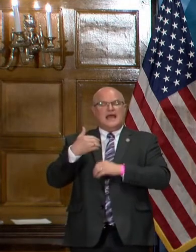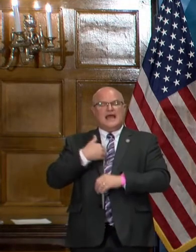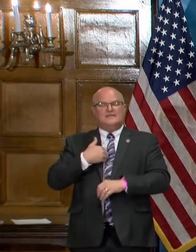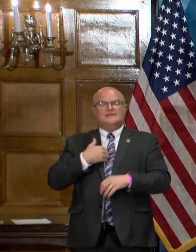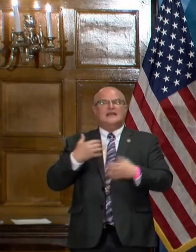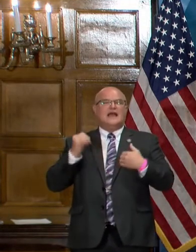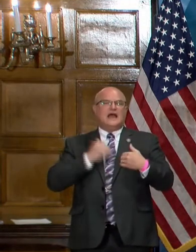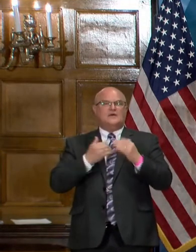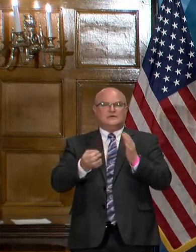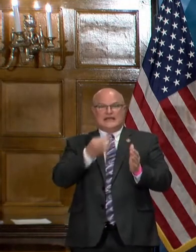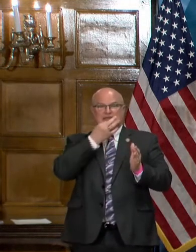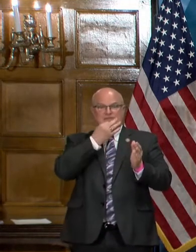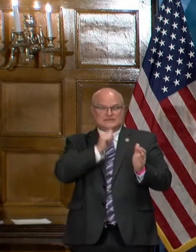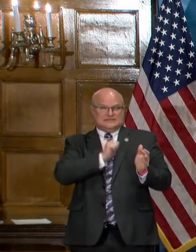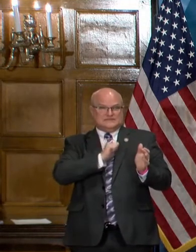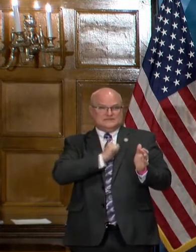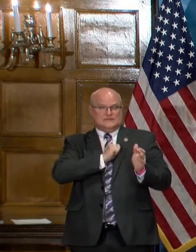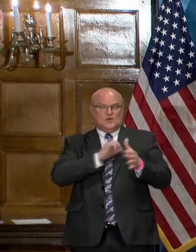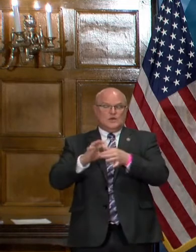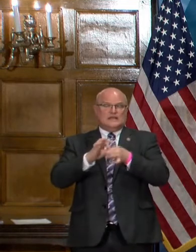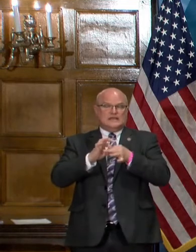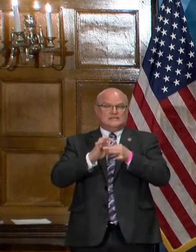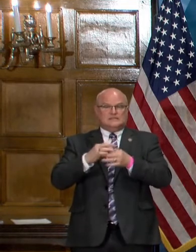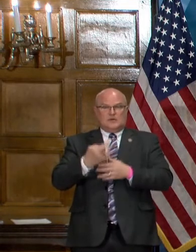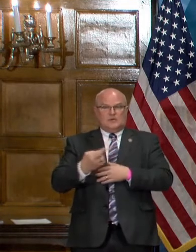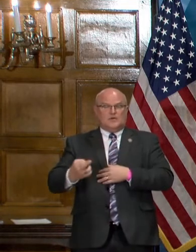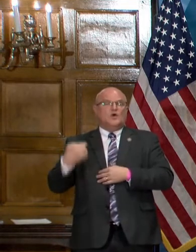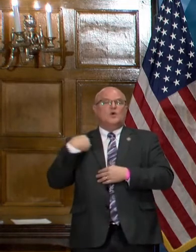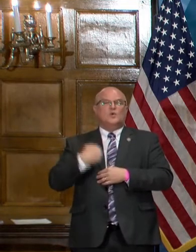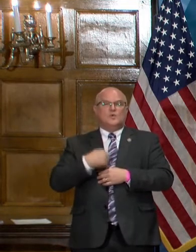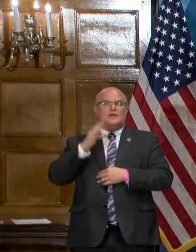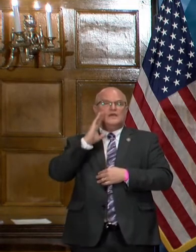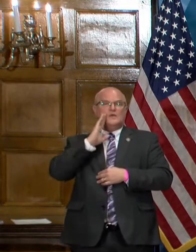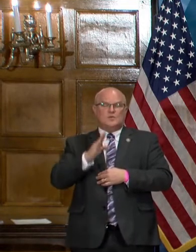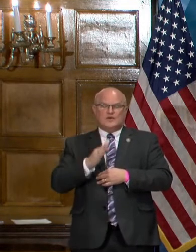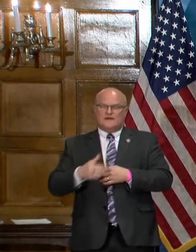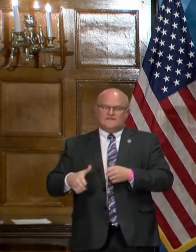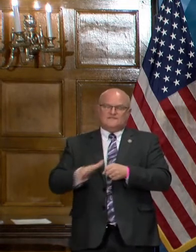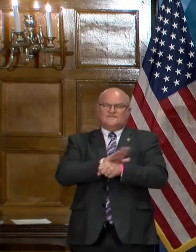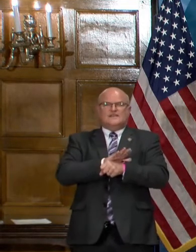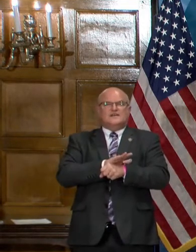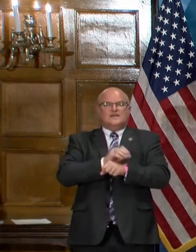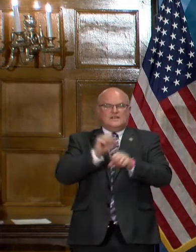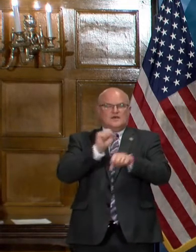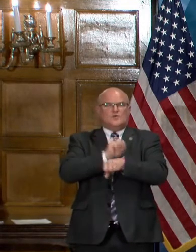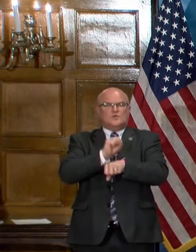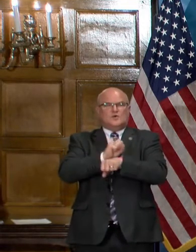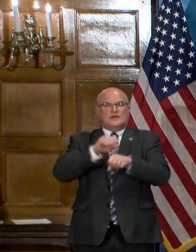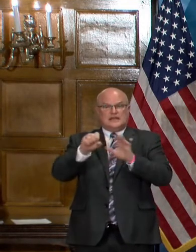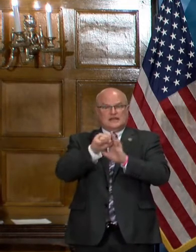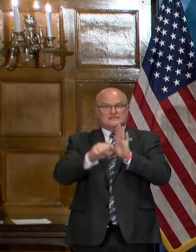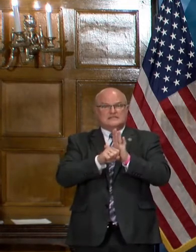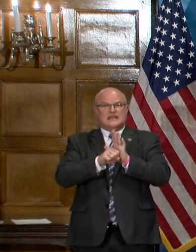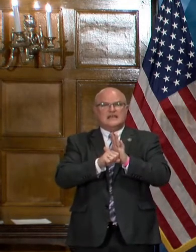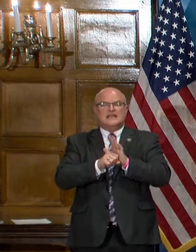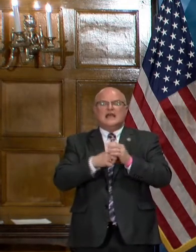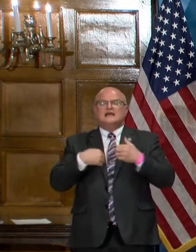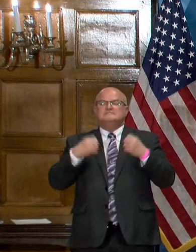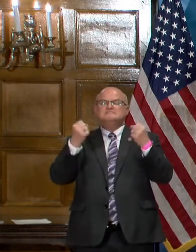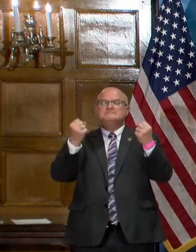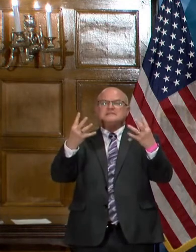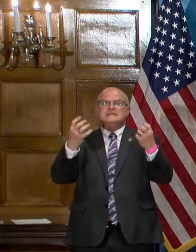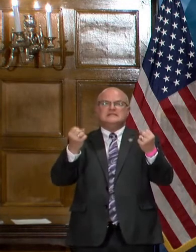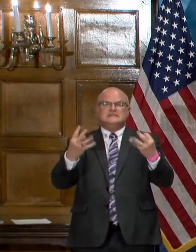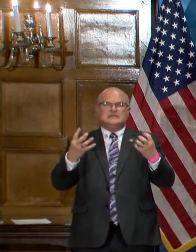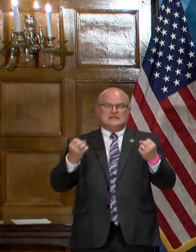collective expertise, relationships, and resources, we will fuel a movement in our state that will result in a vast majority of